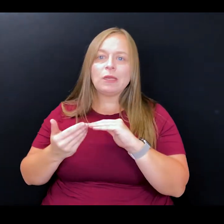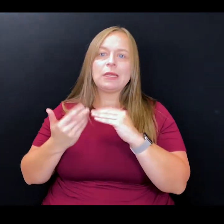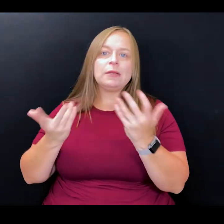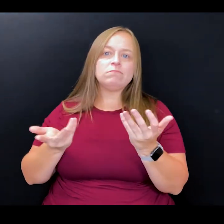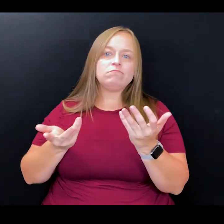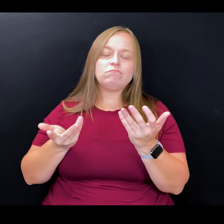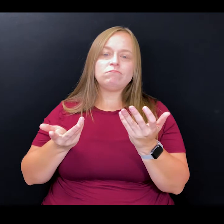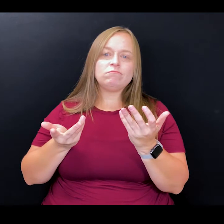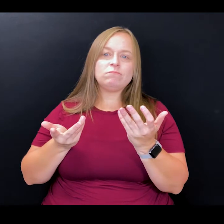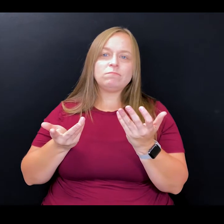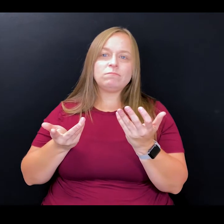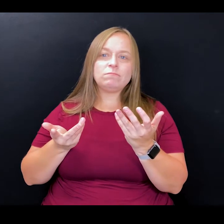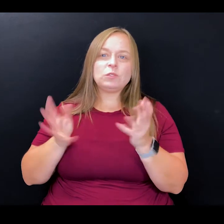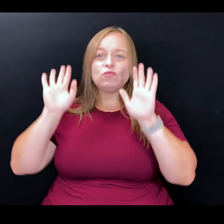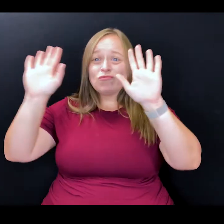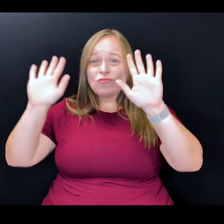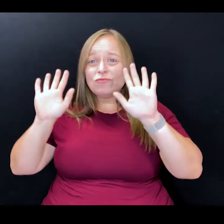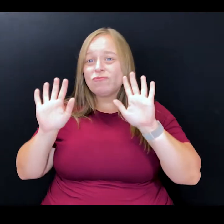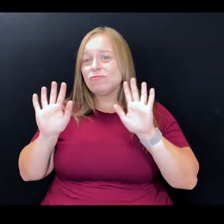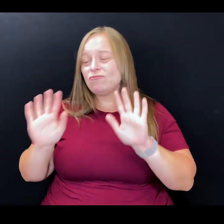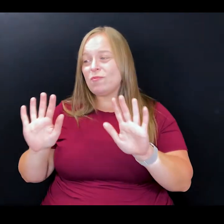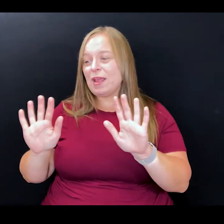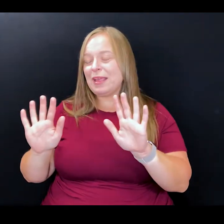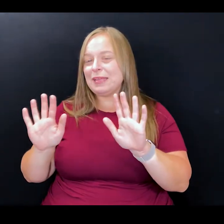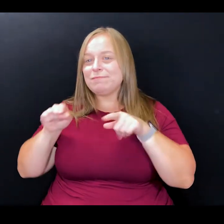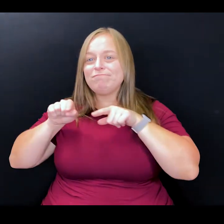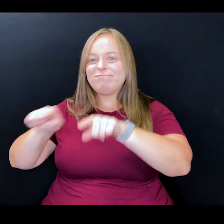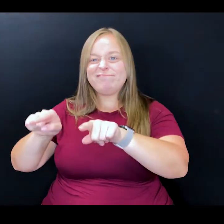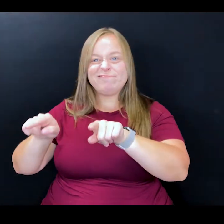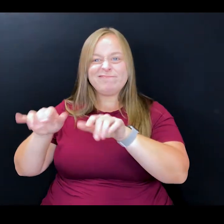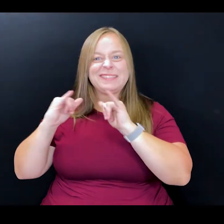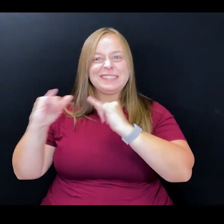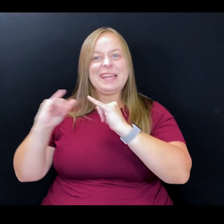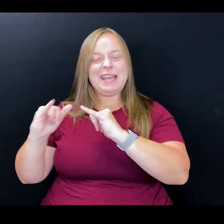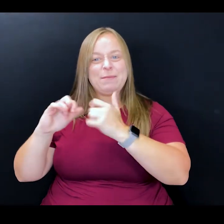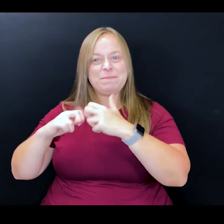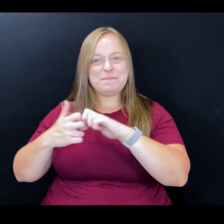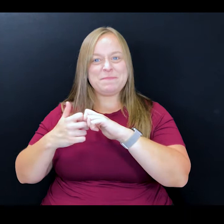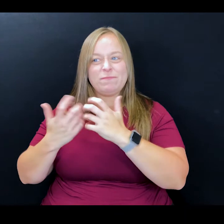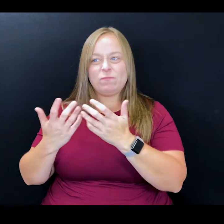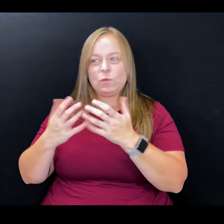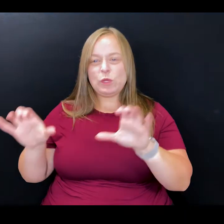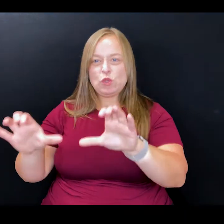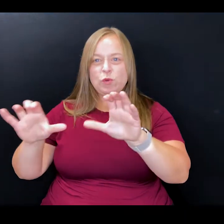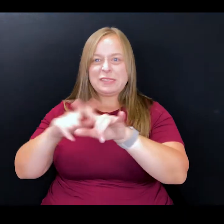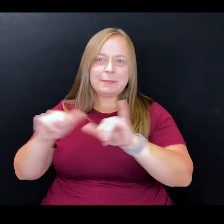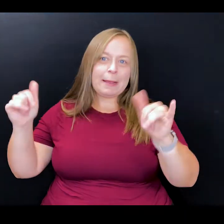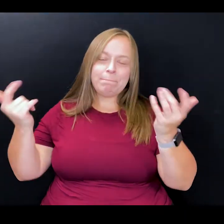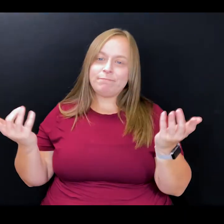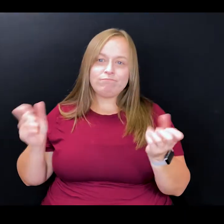community, it is such a great synthesis of the things that you do as well as the stuff that we